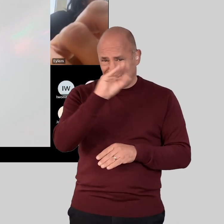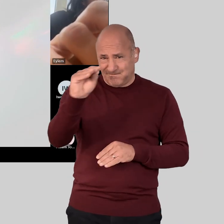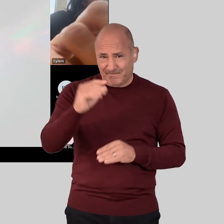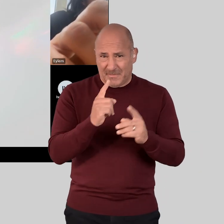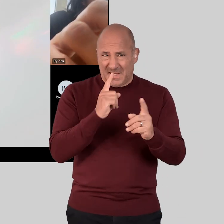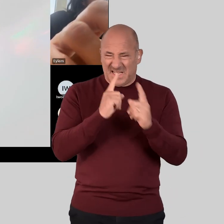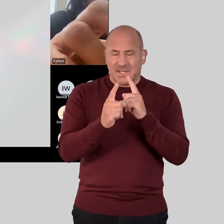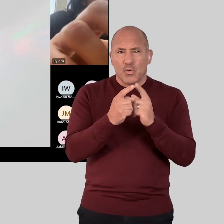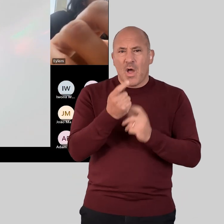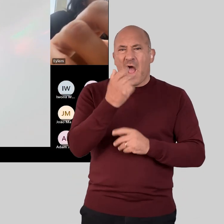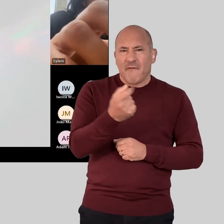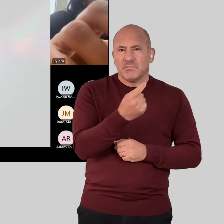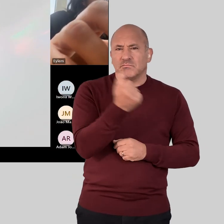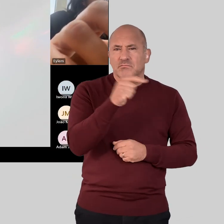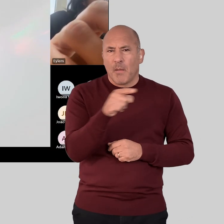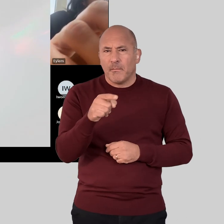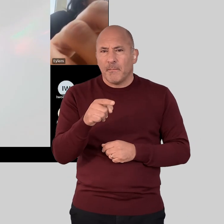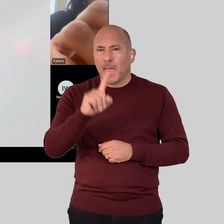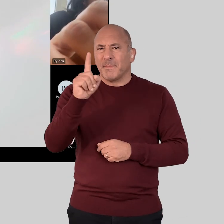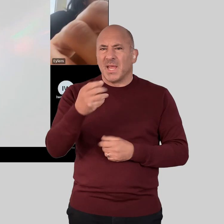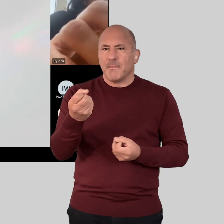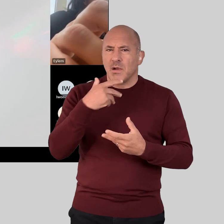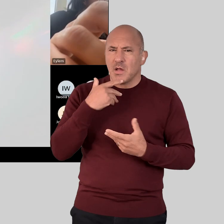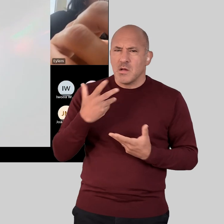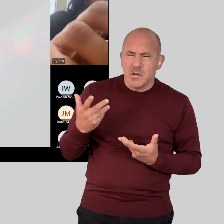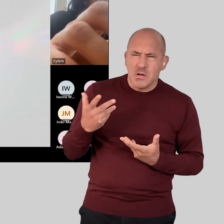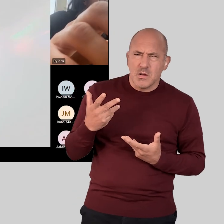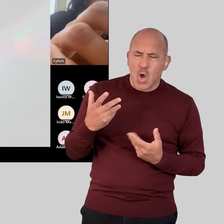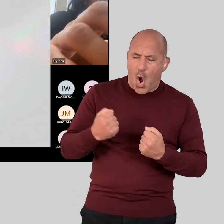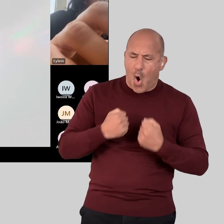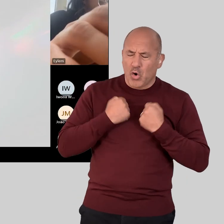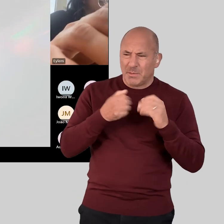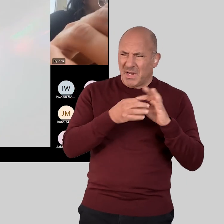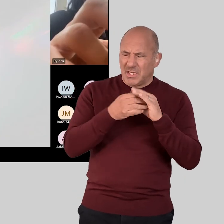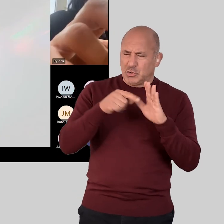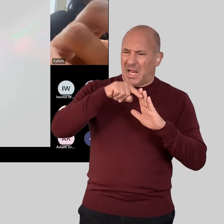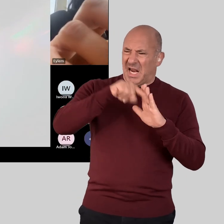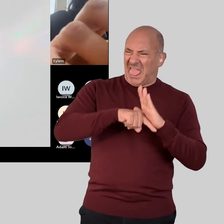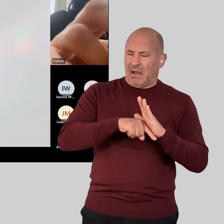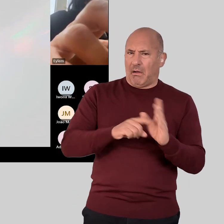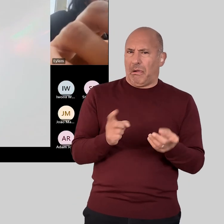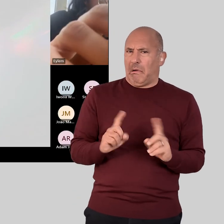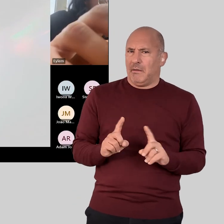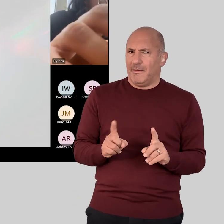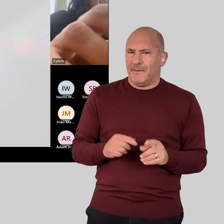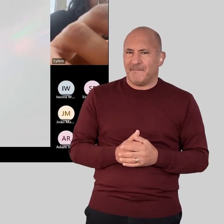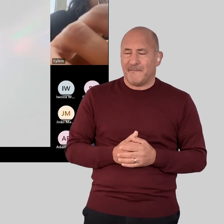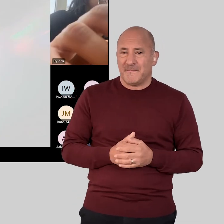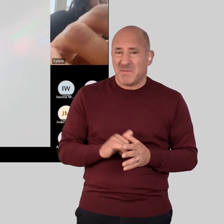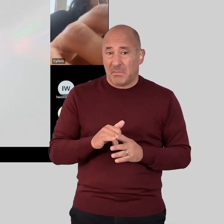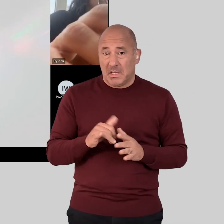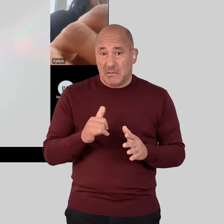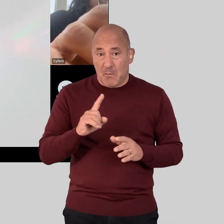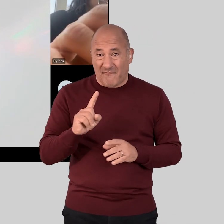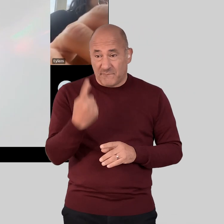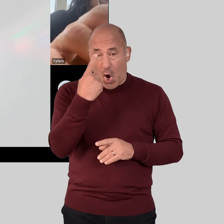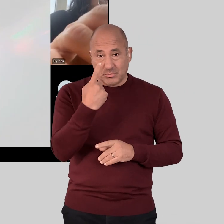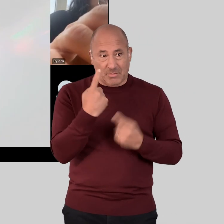that in the interviews, there were very few instances where people raised the legal notion of